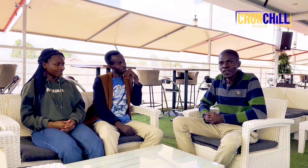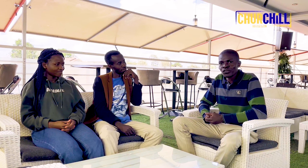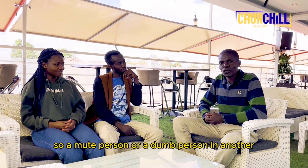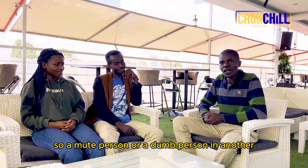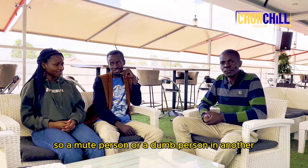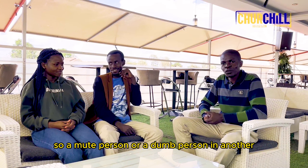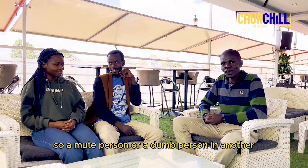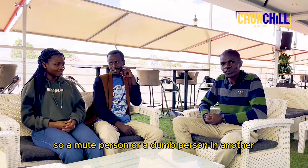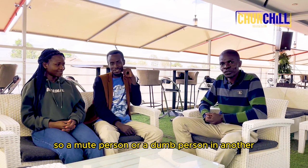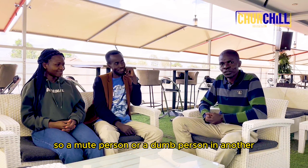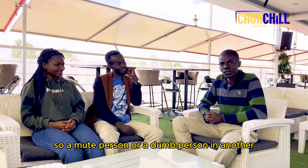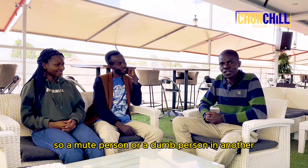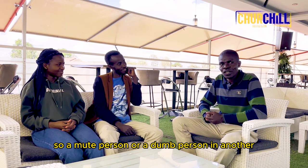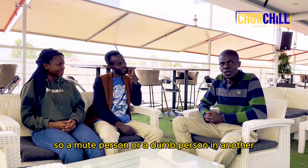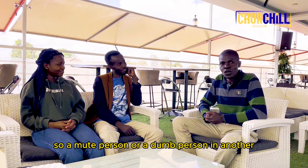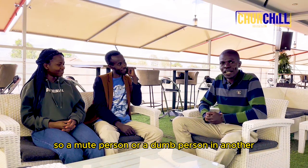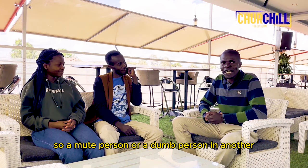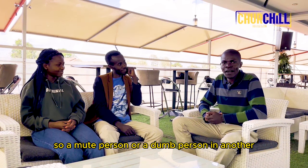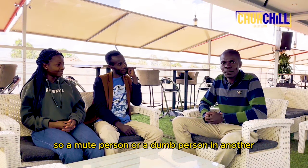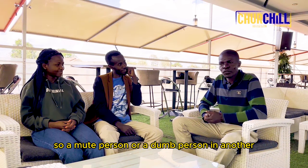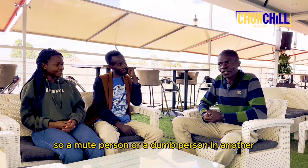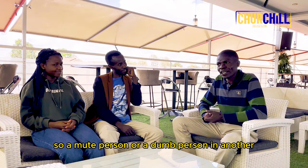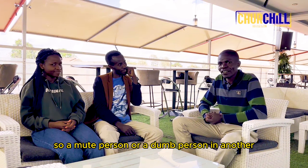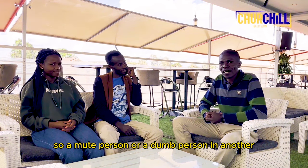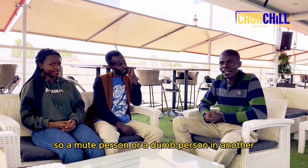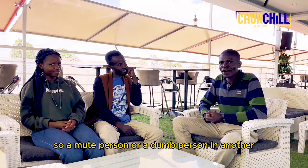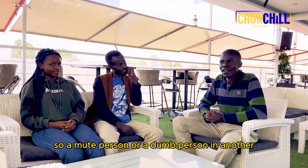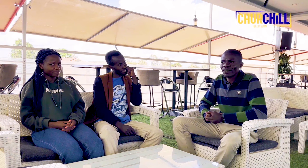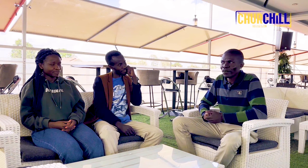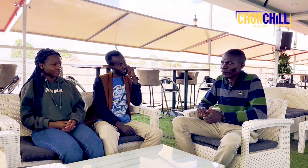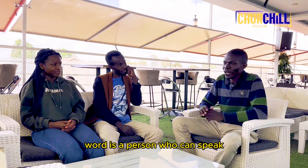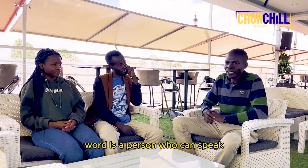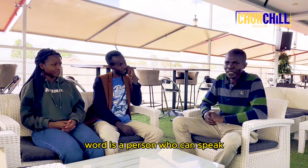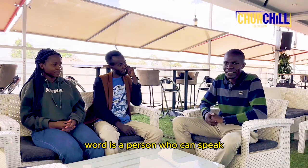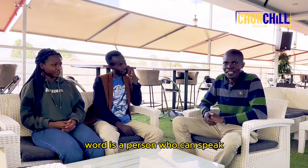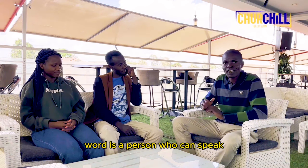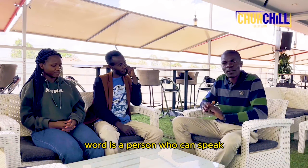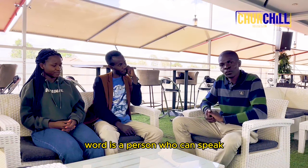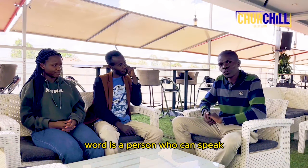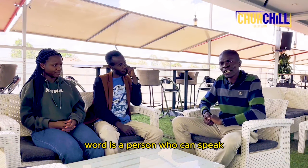So, a mute person or a dumb person in another word is a person who